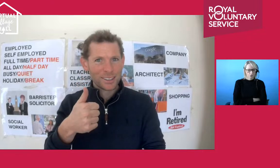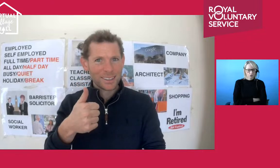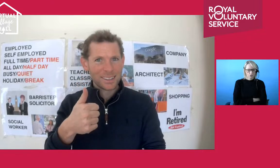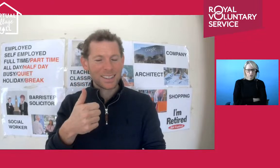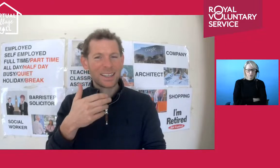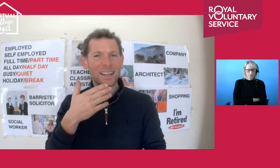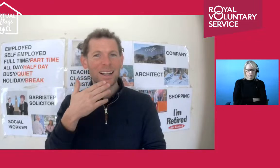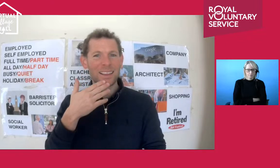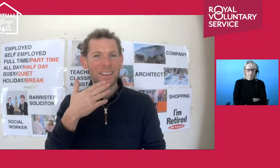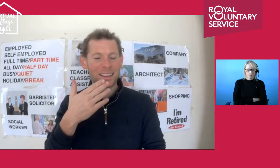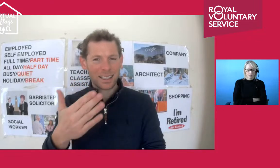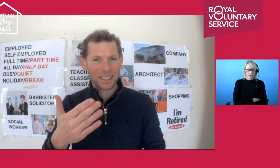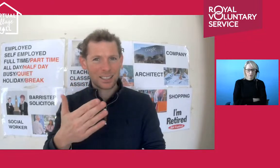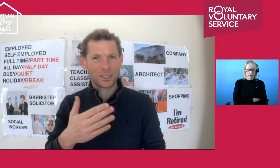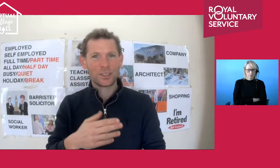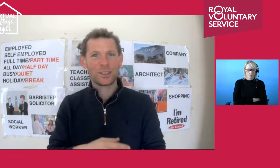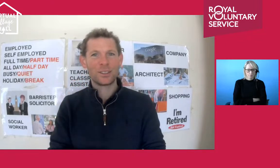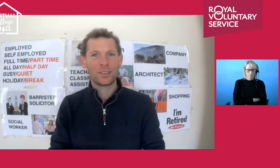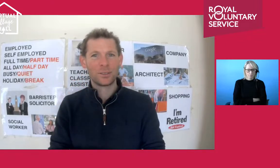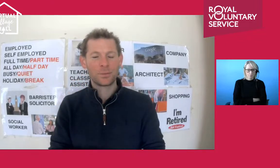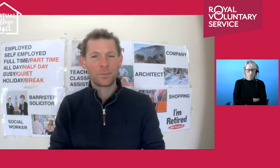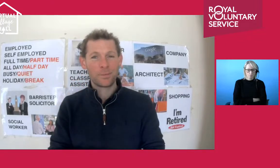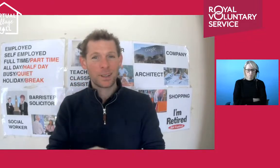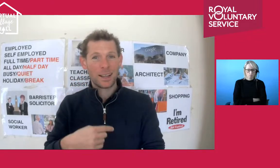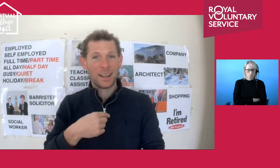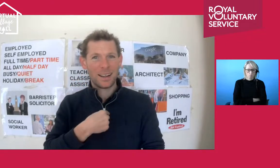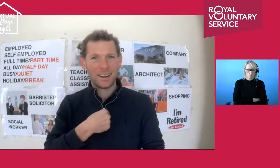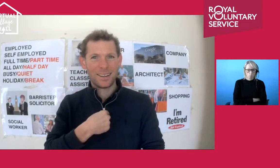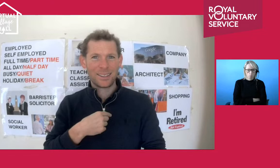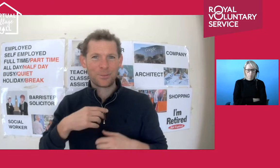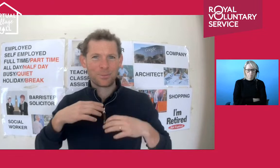I'm good, thank you.